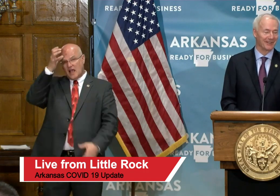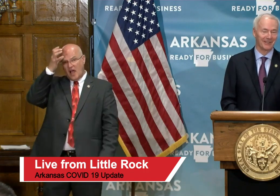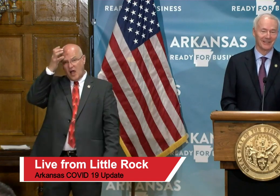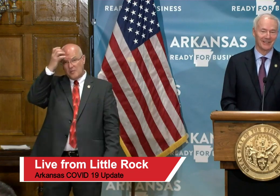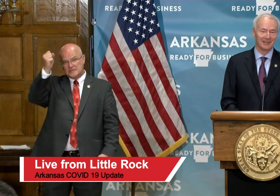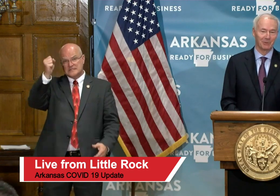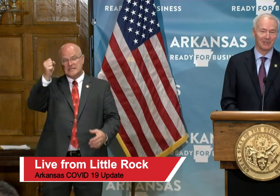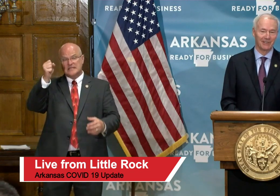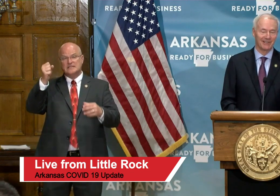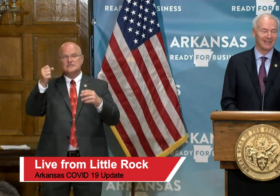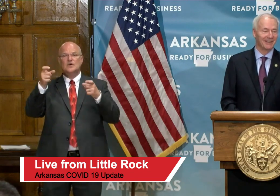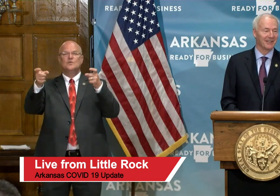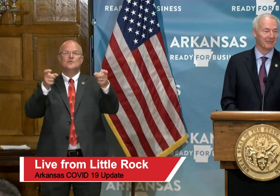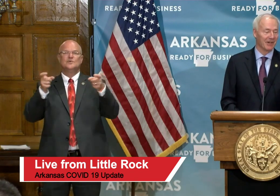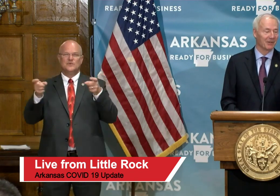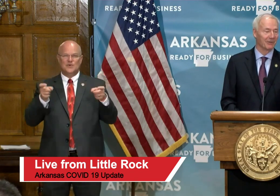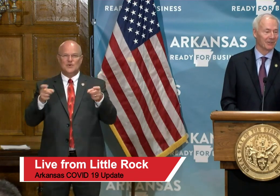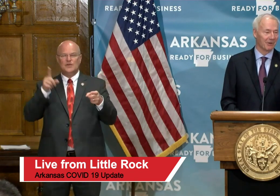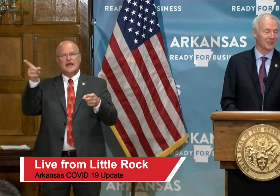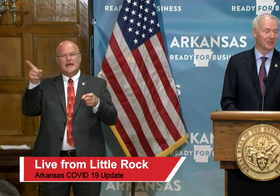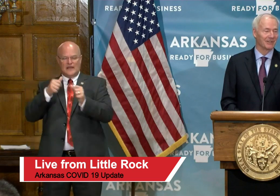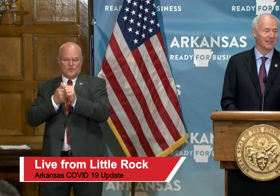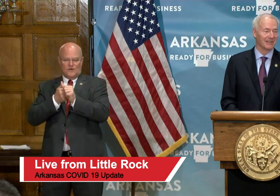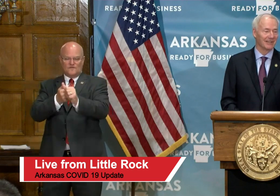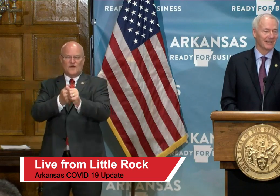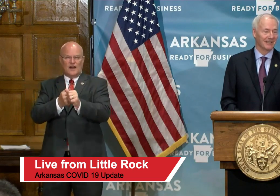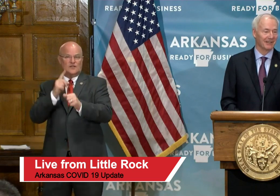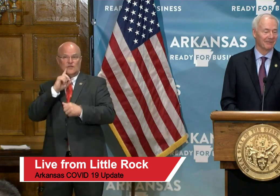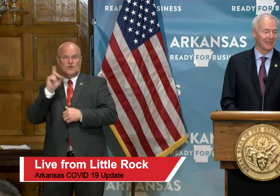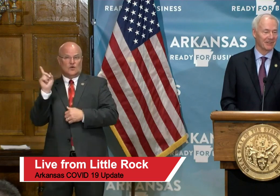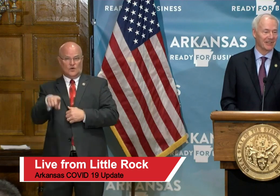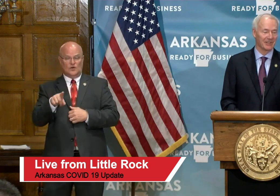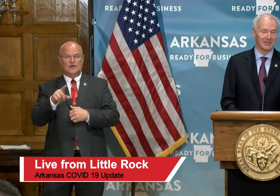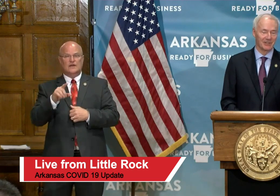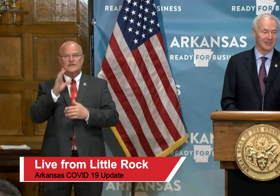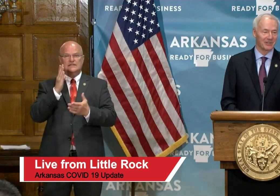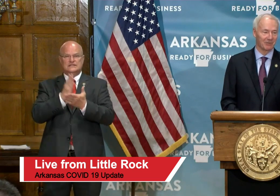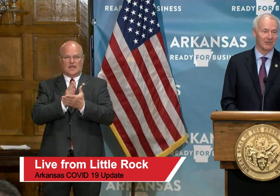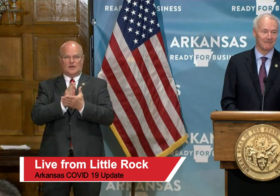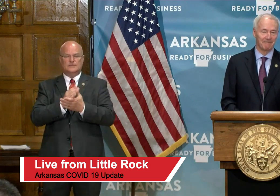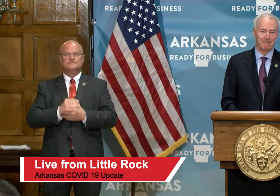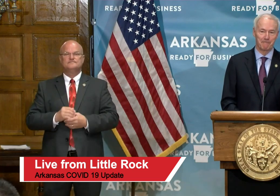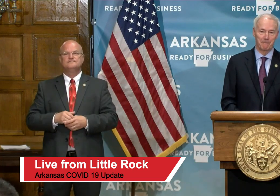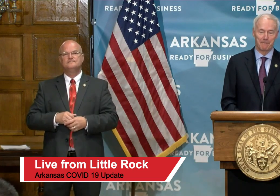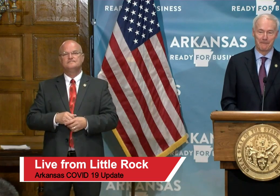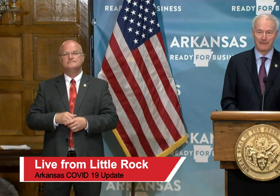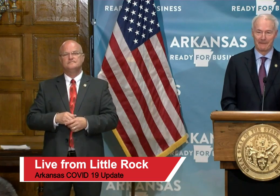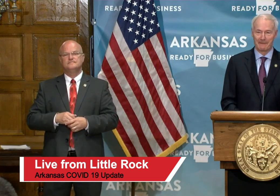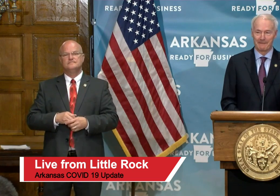would prevail, and they will follow the direction of the cease and desist order.